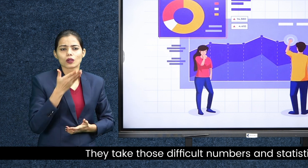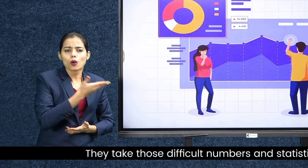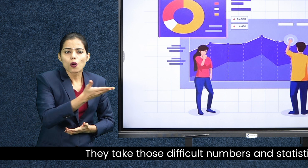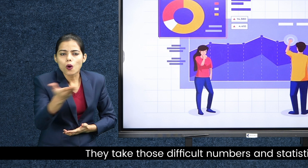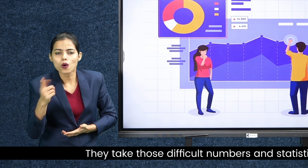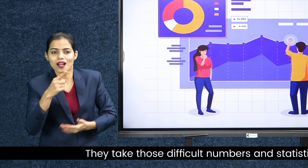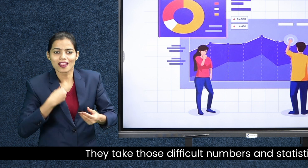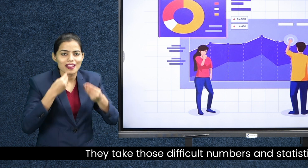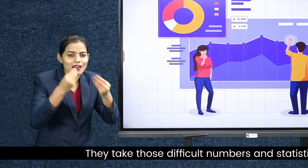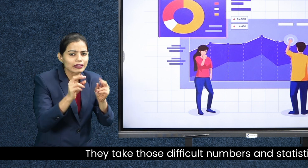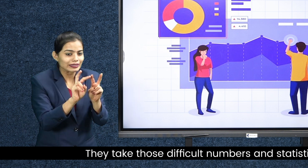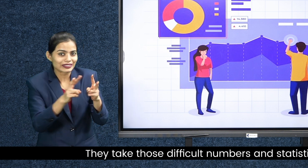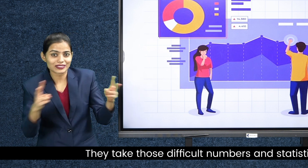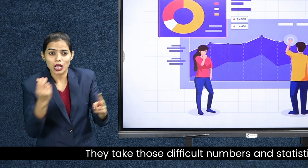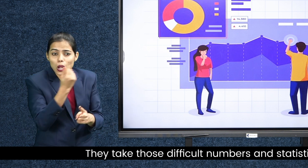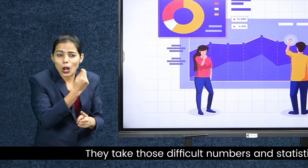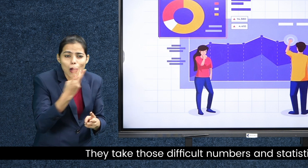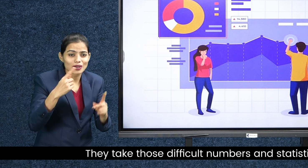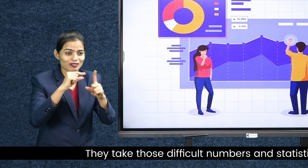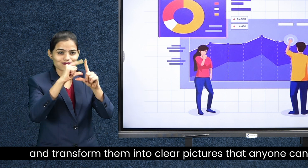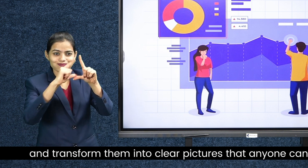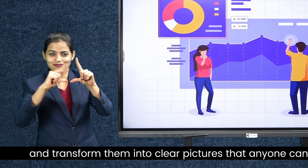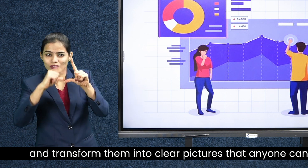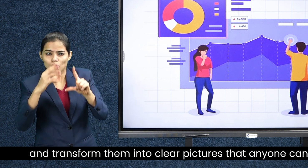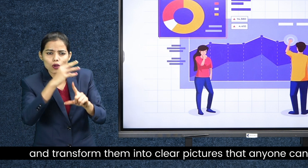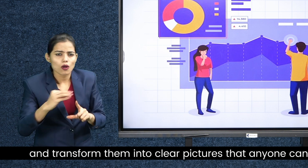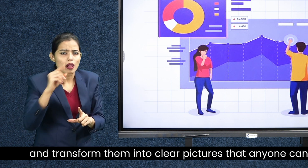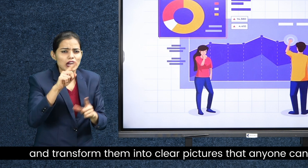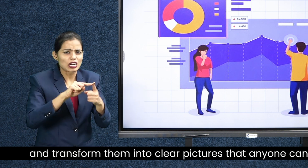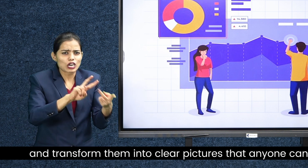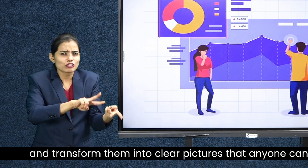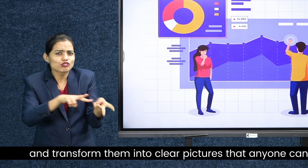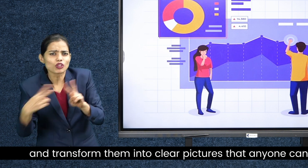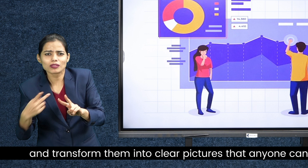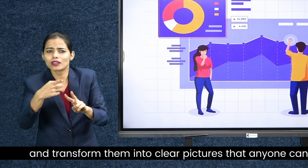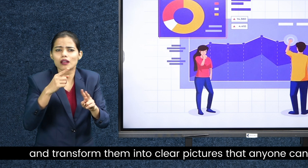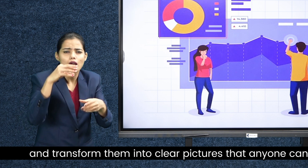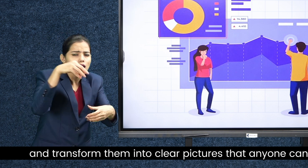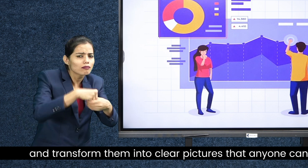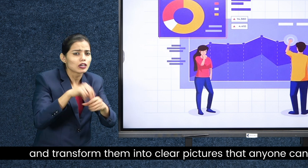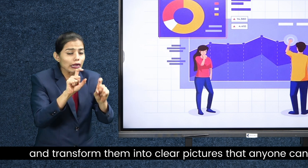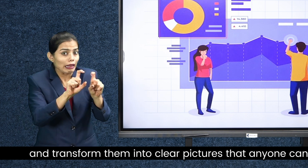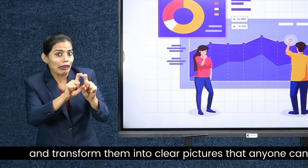They take those difficult numbers and statistics and transform them into clear pictures that anyone can